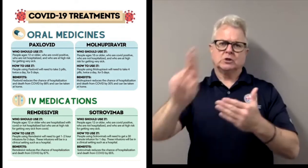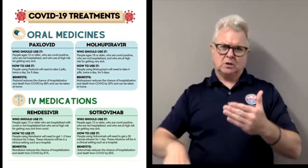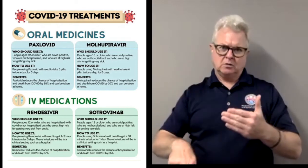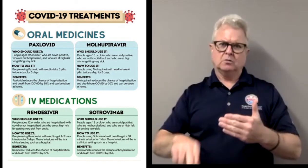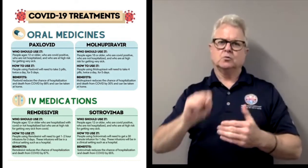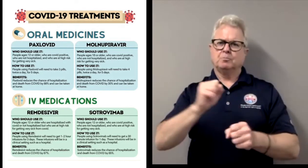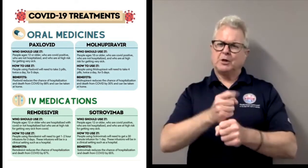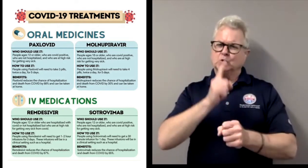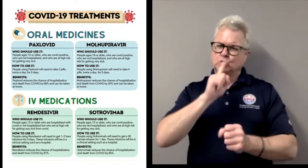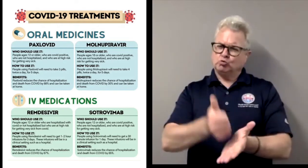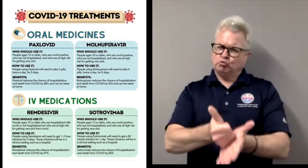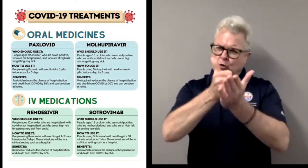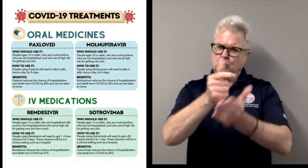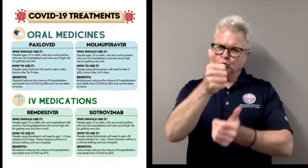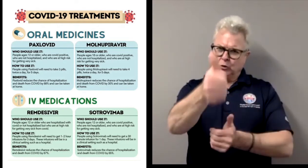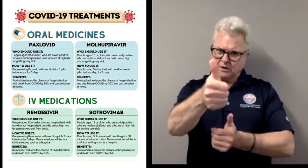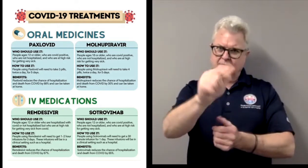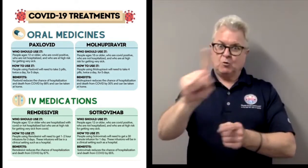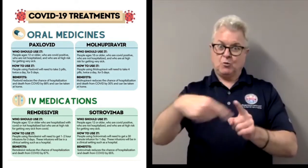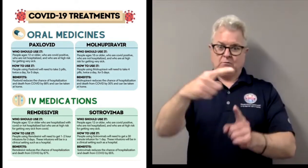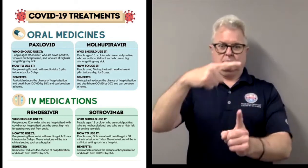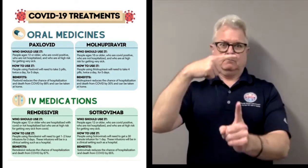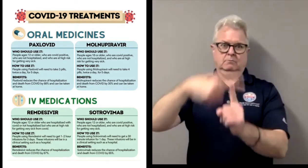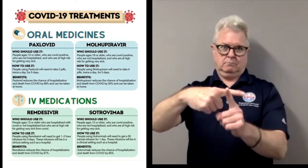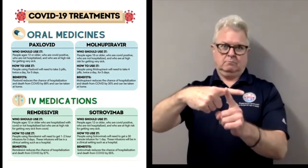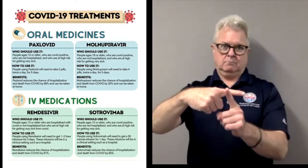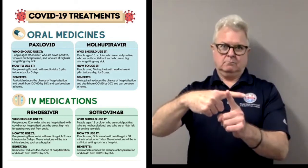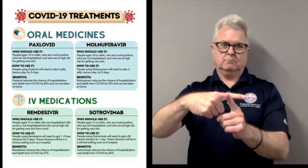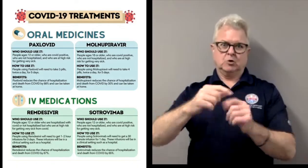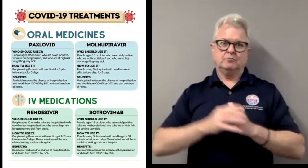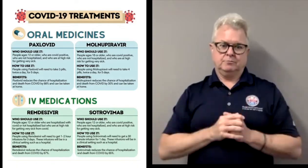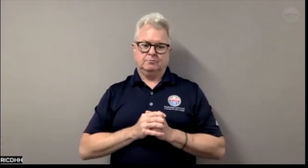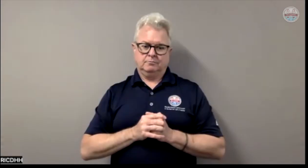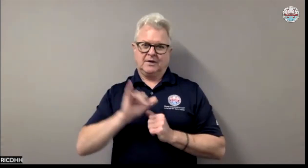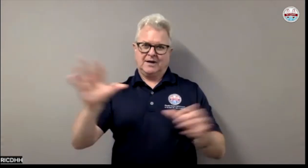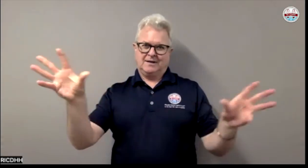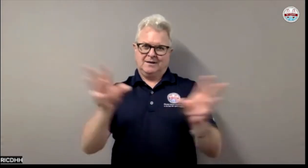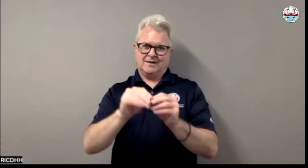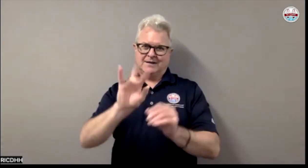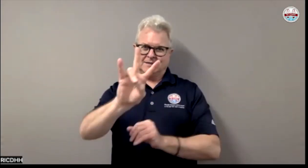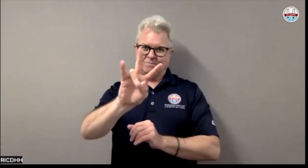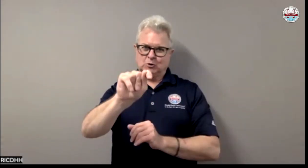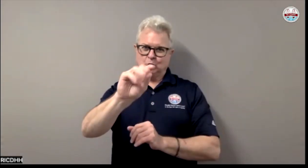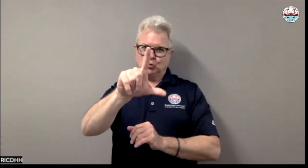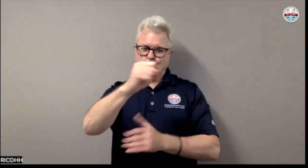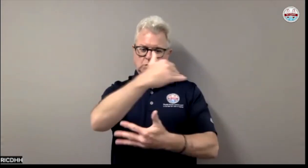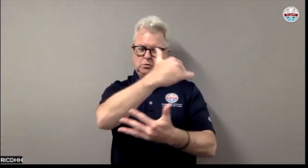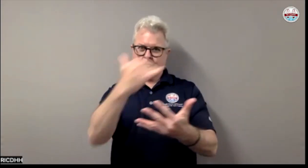MABS, have good results. So make sure that you get treatment once you test positive. Those are the